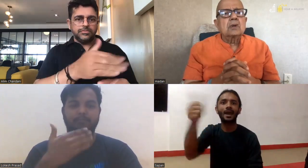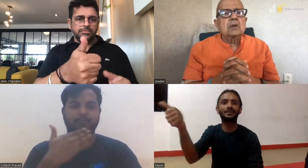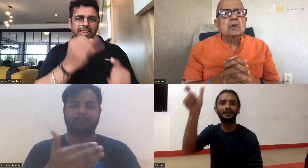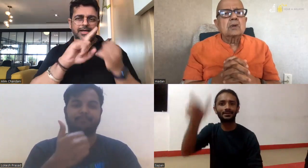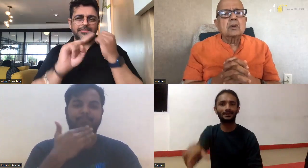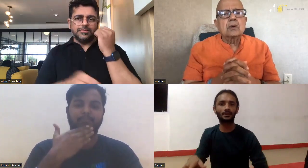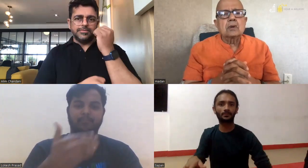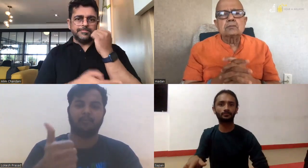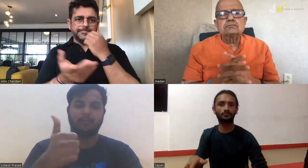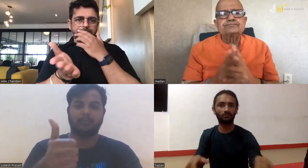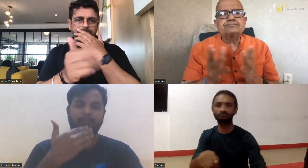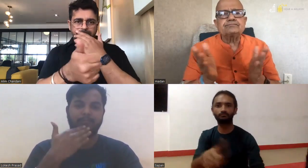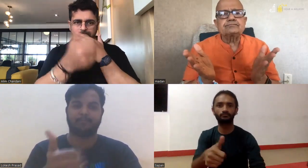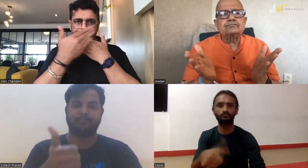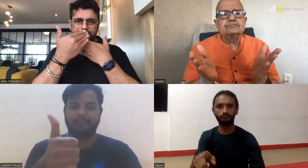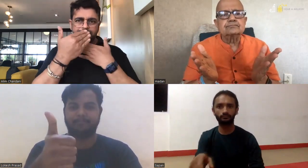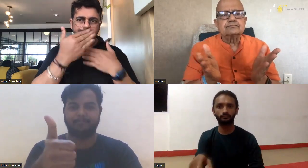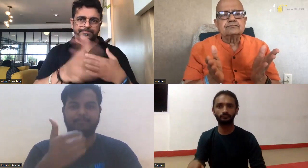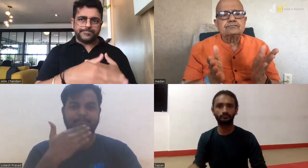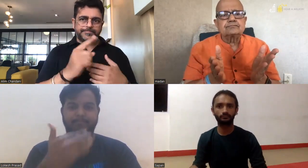Yeah.